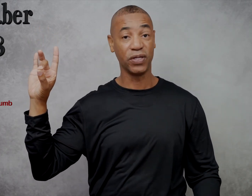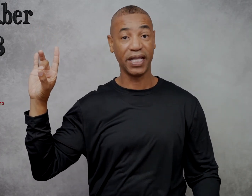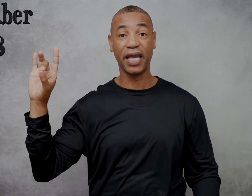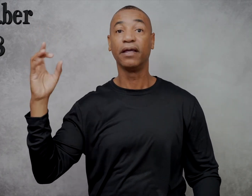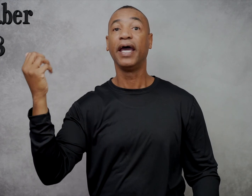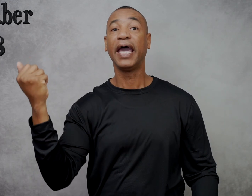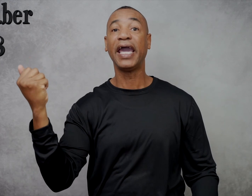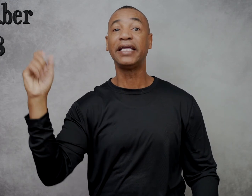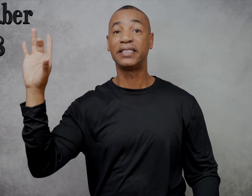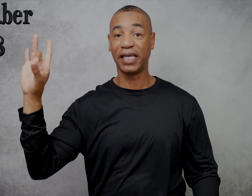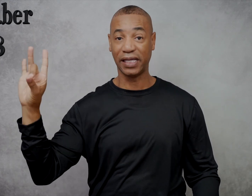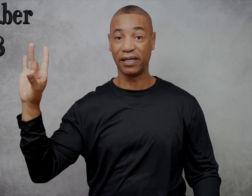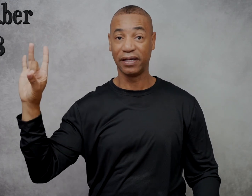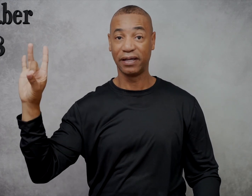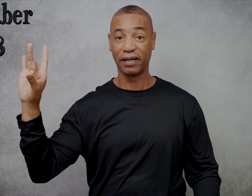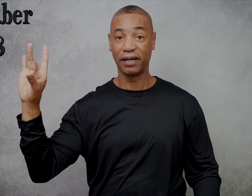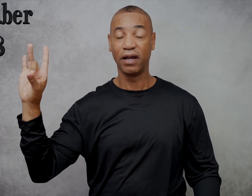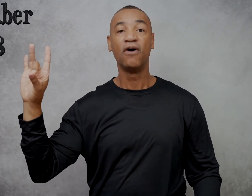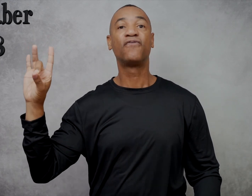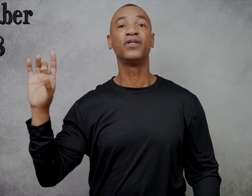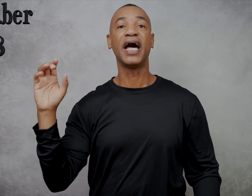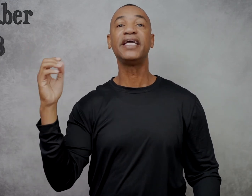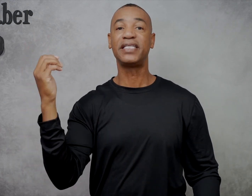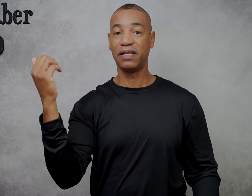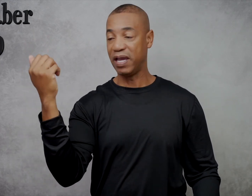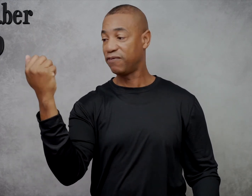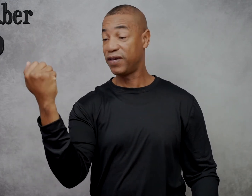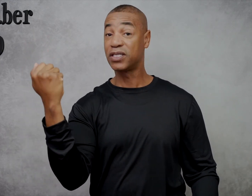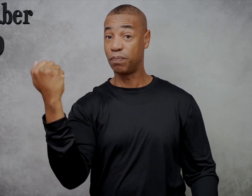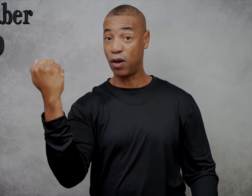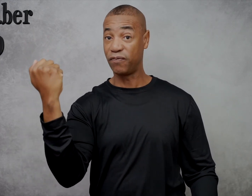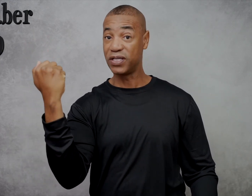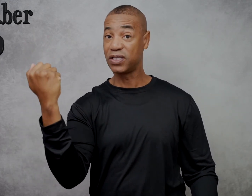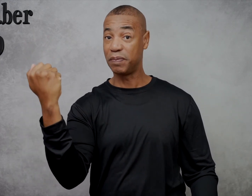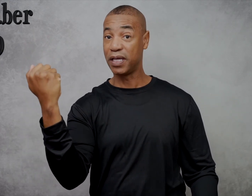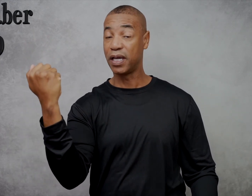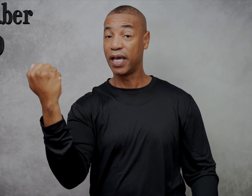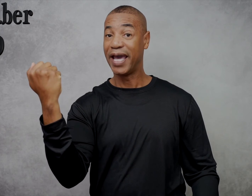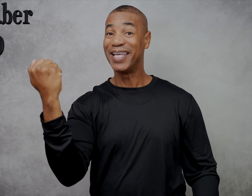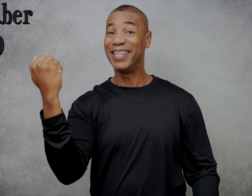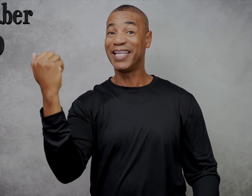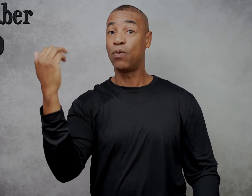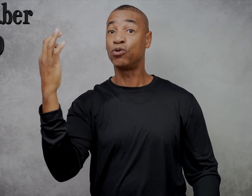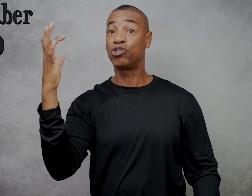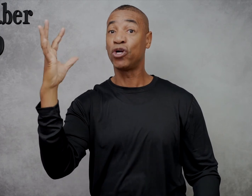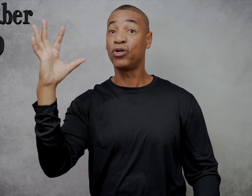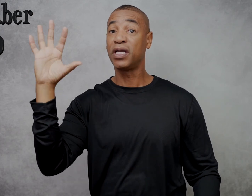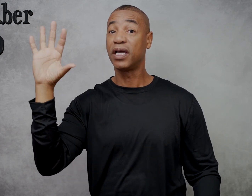again. 18. For 19, make a fist, palm faces me. Then I will turn it